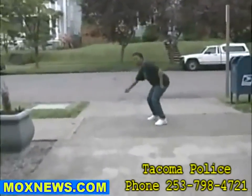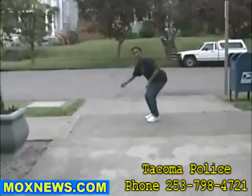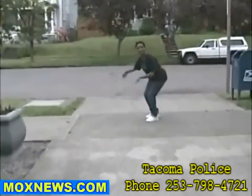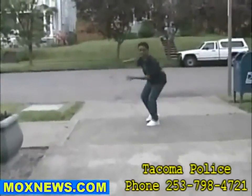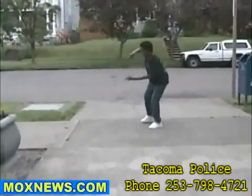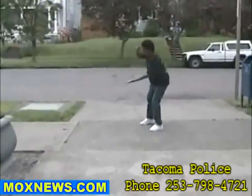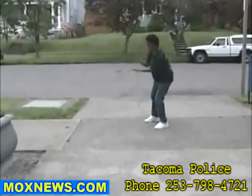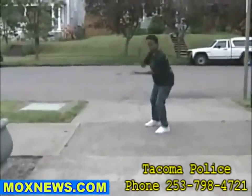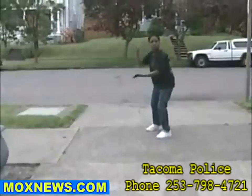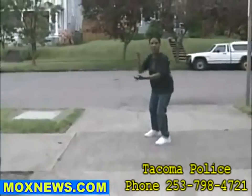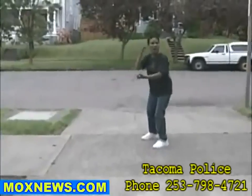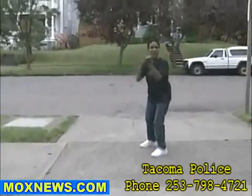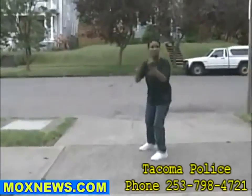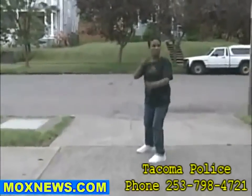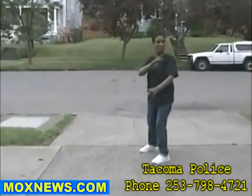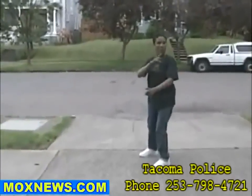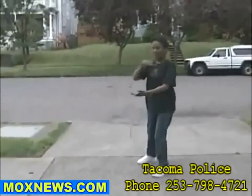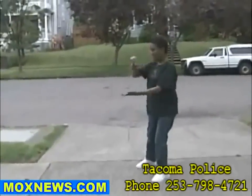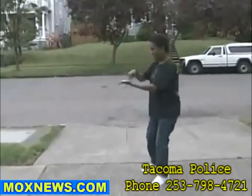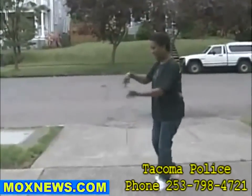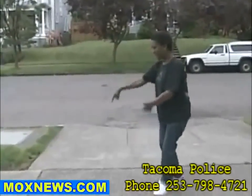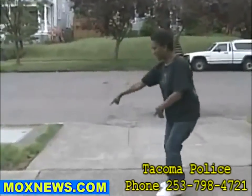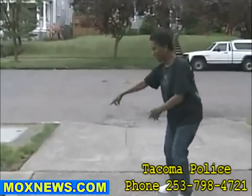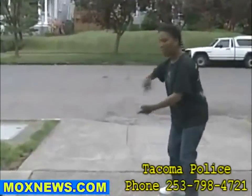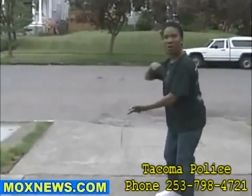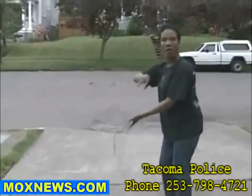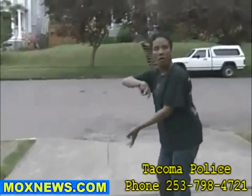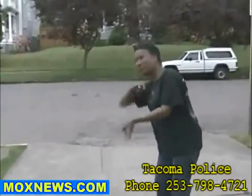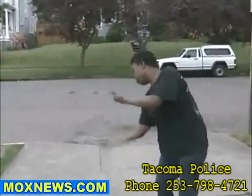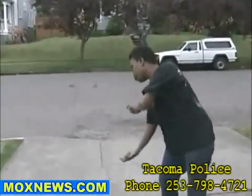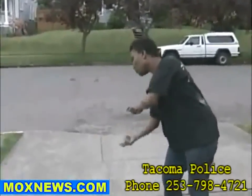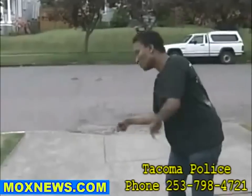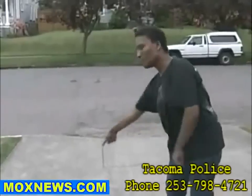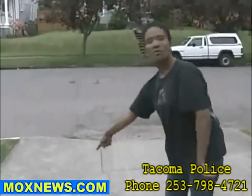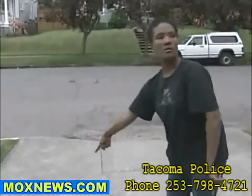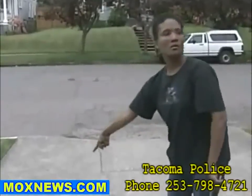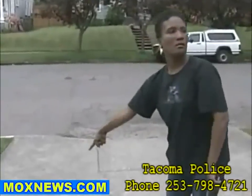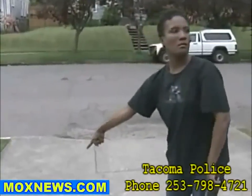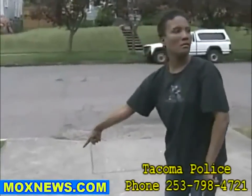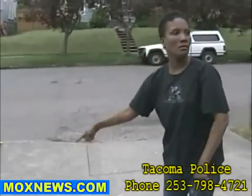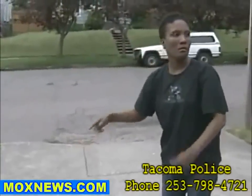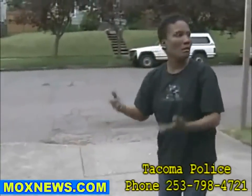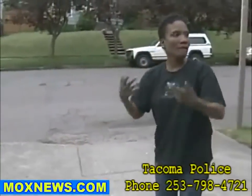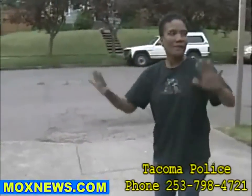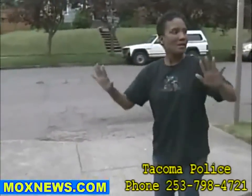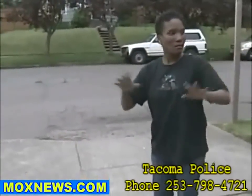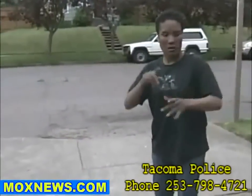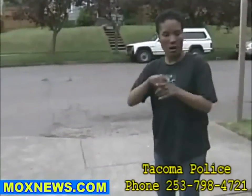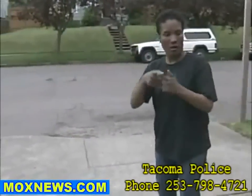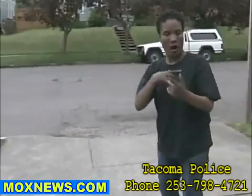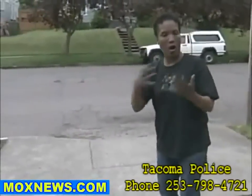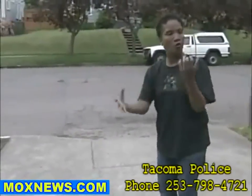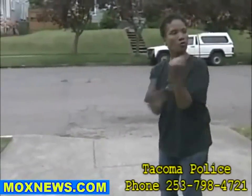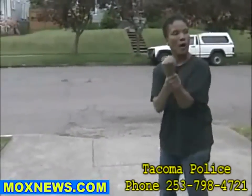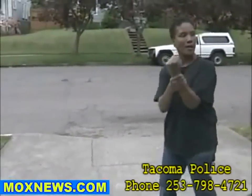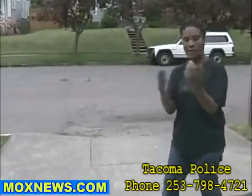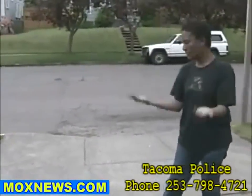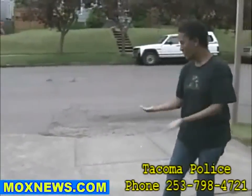criminal record, no arrests, and just one minor traffic violation ever. Within seconds of running outside to